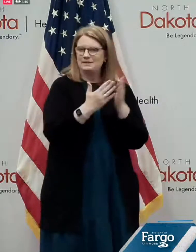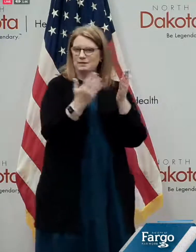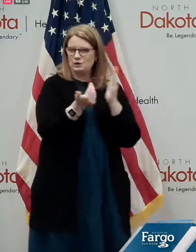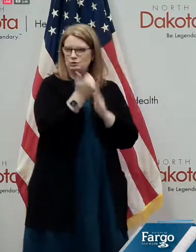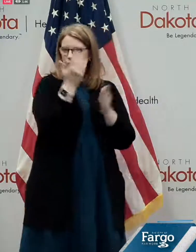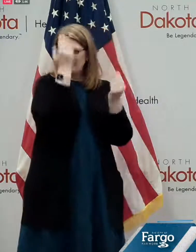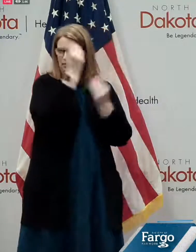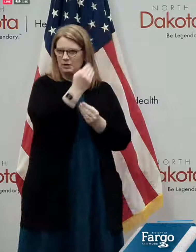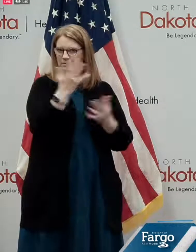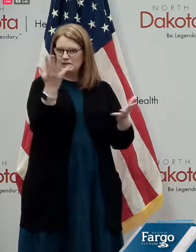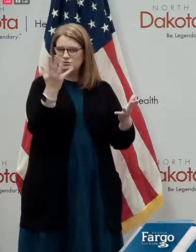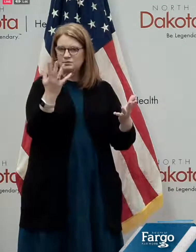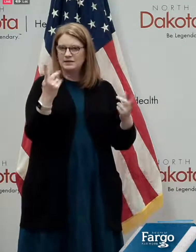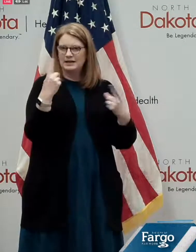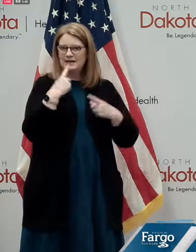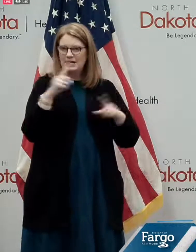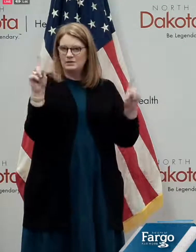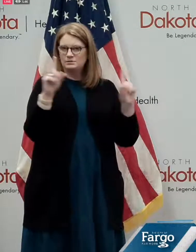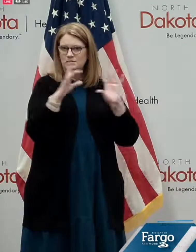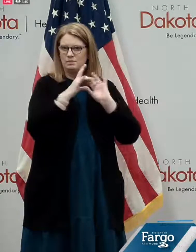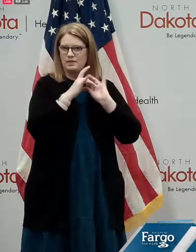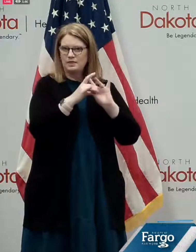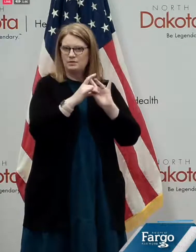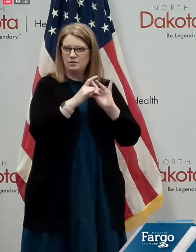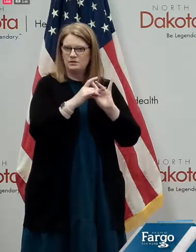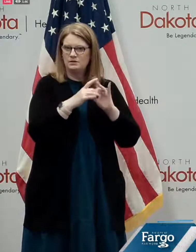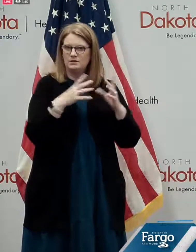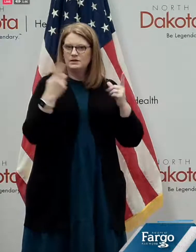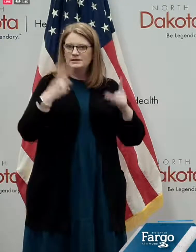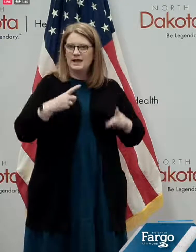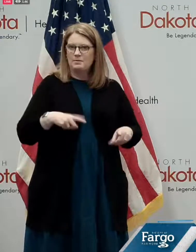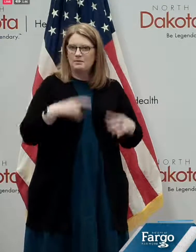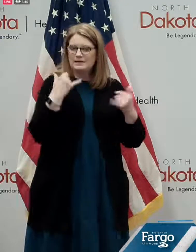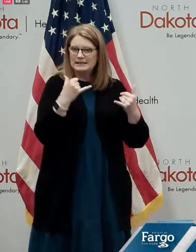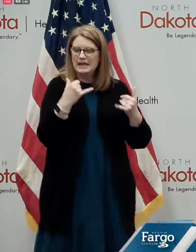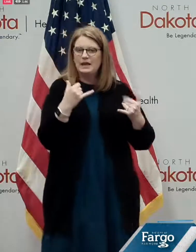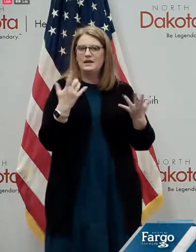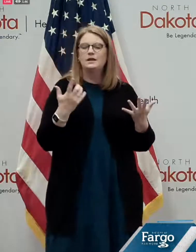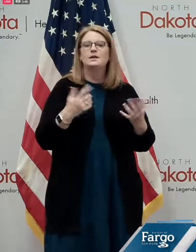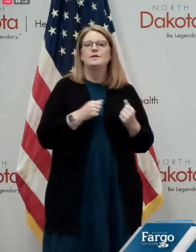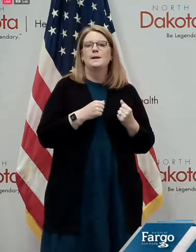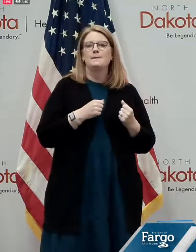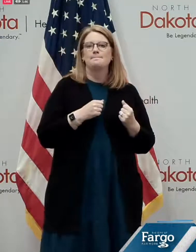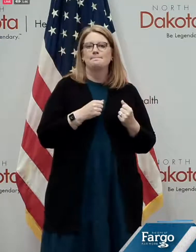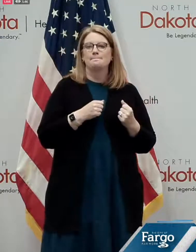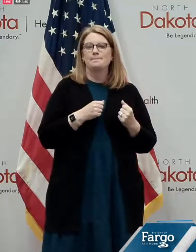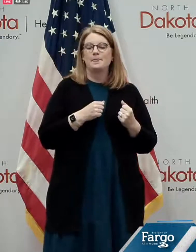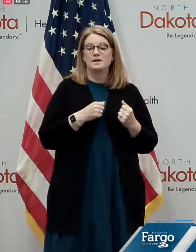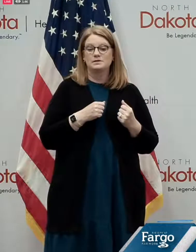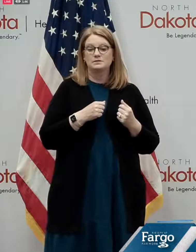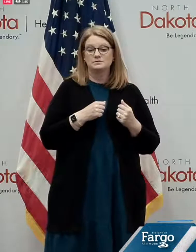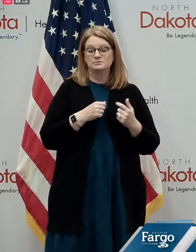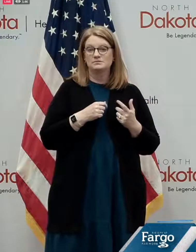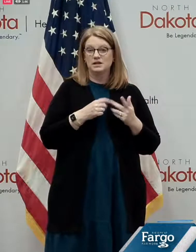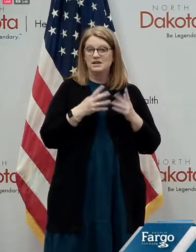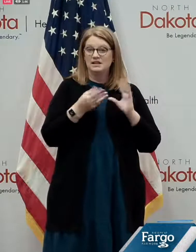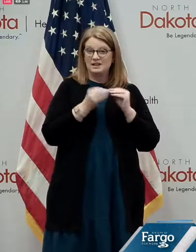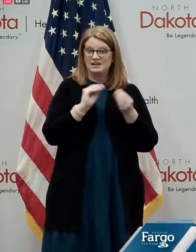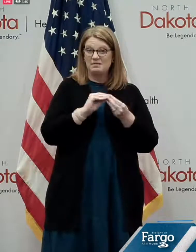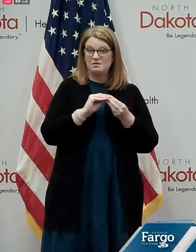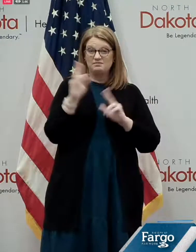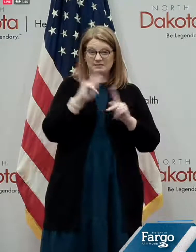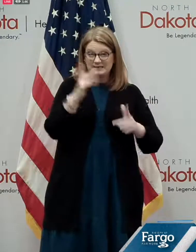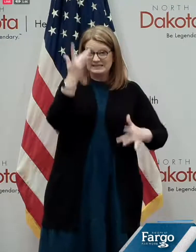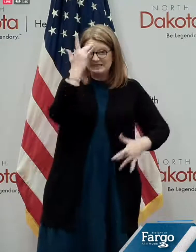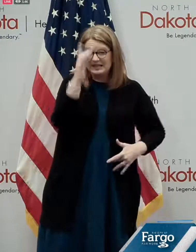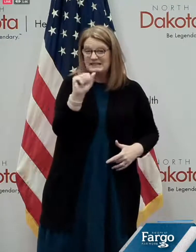the announcements that related to what we're doing here today. We have active cases have been on the rise in North